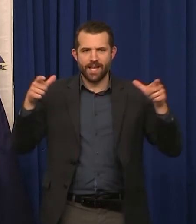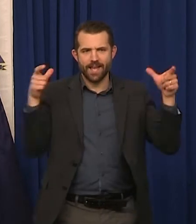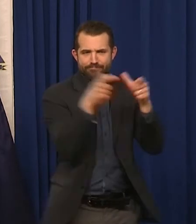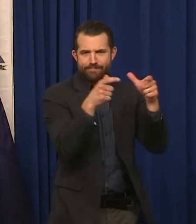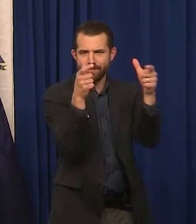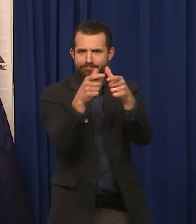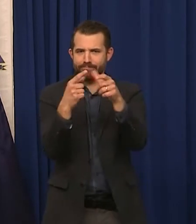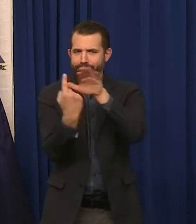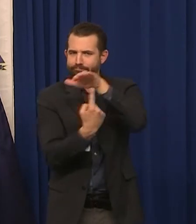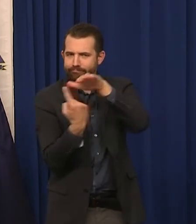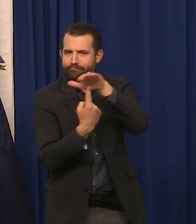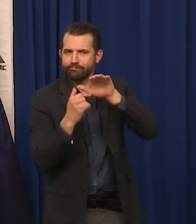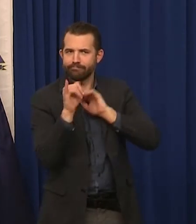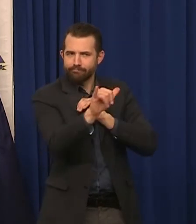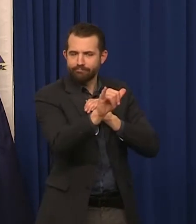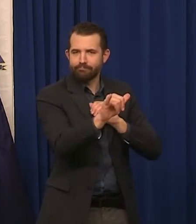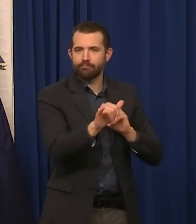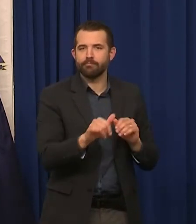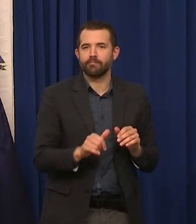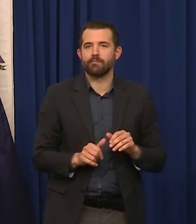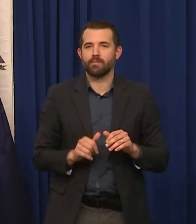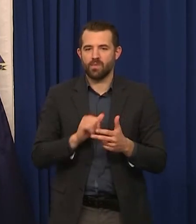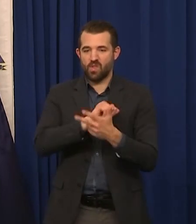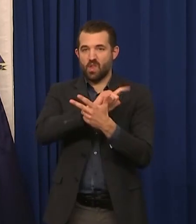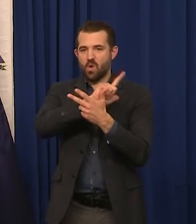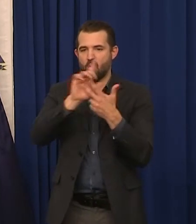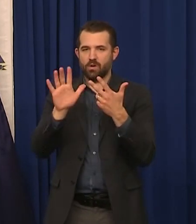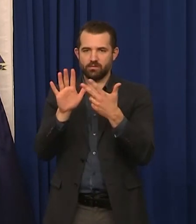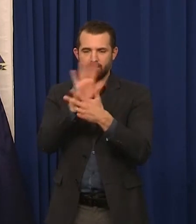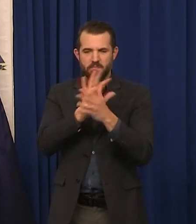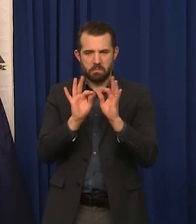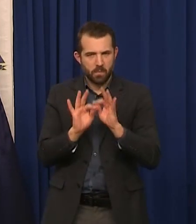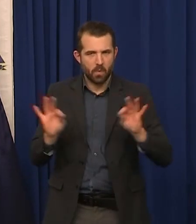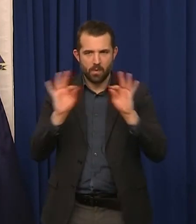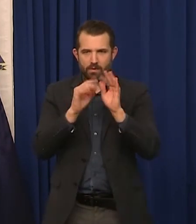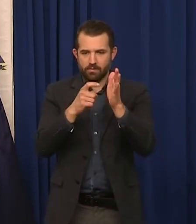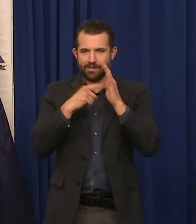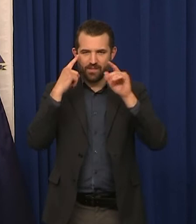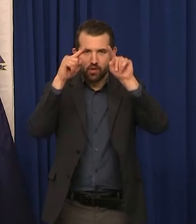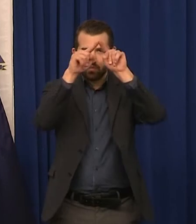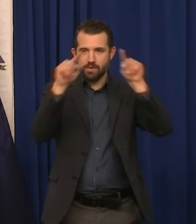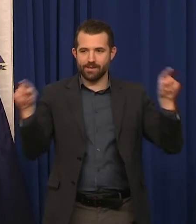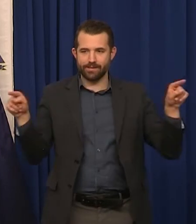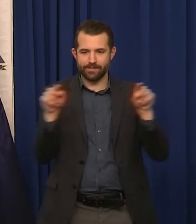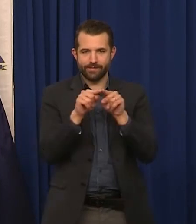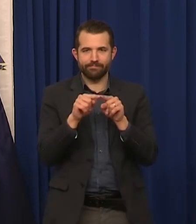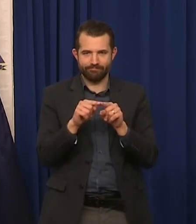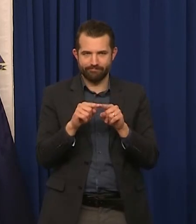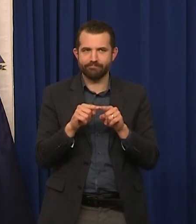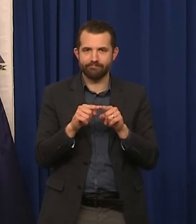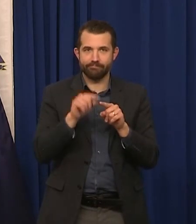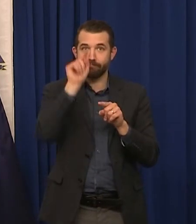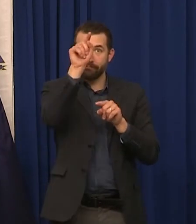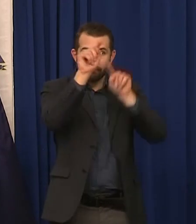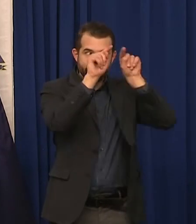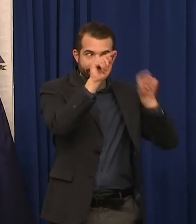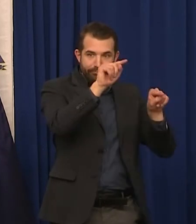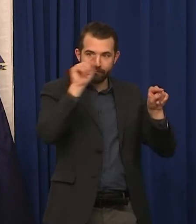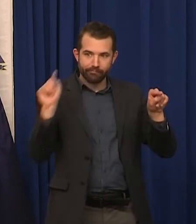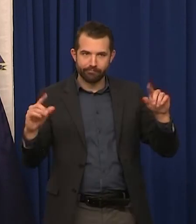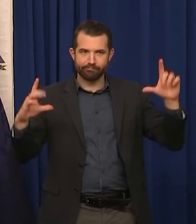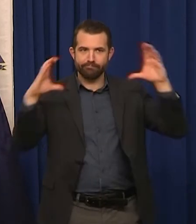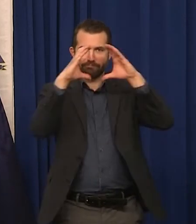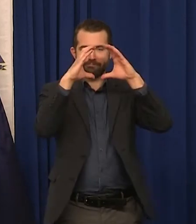we've been in contact with. So all three pieces of the triangle, all three sides are essential to box in